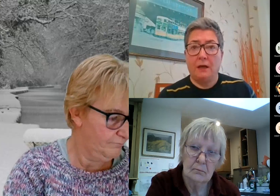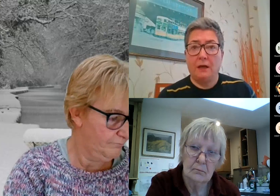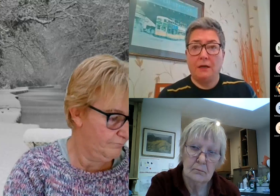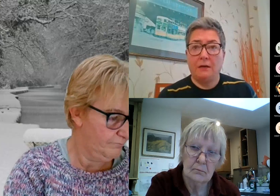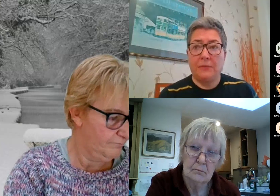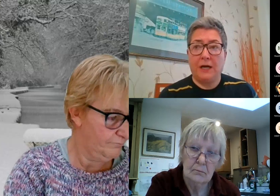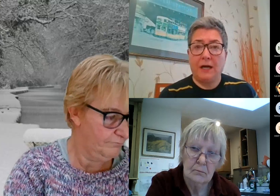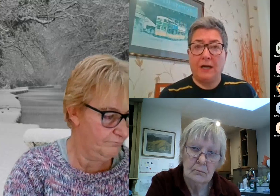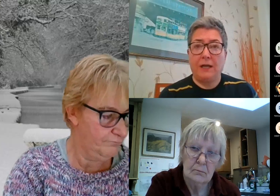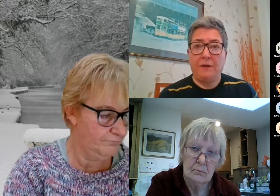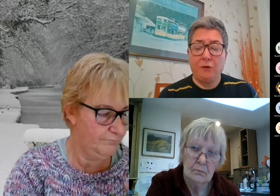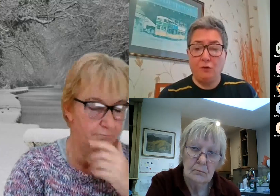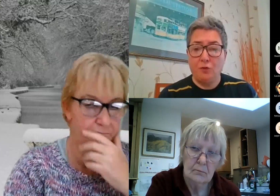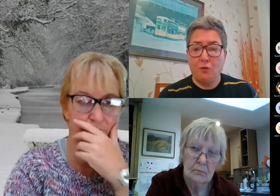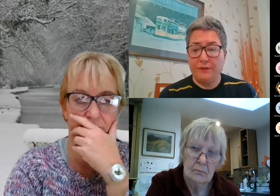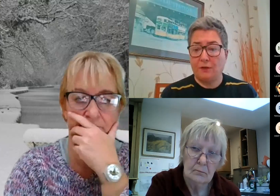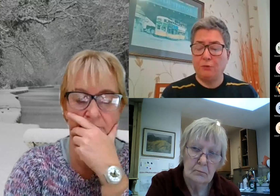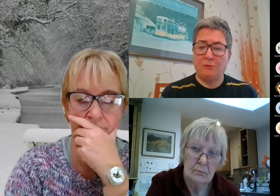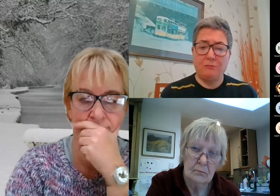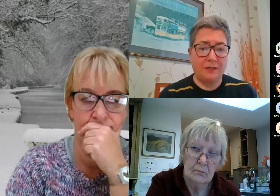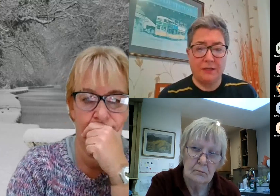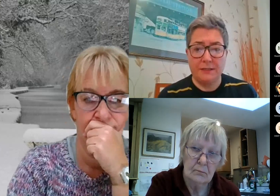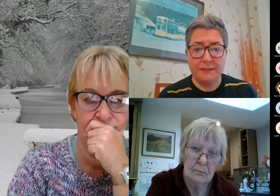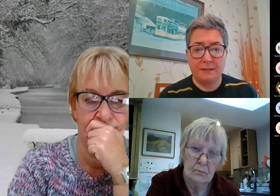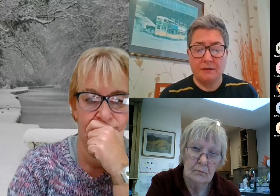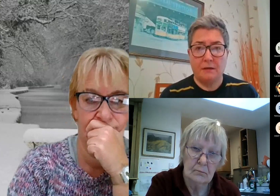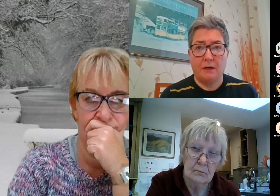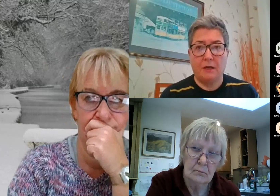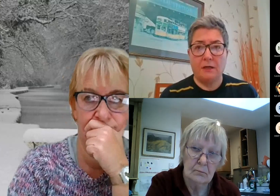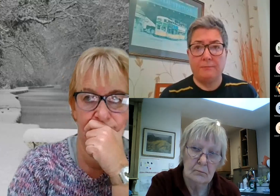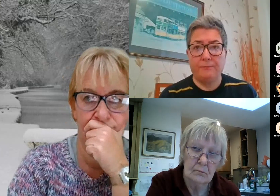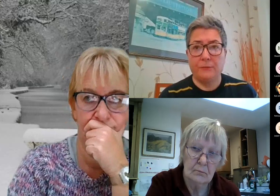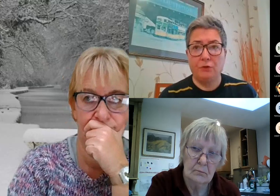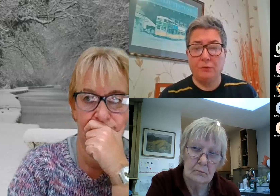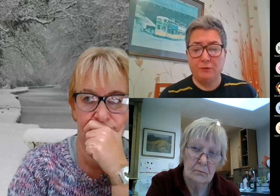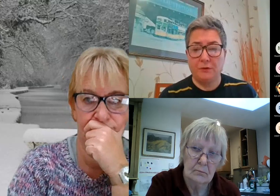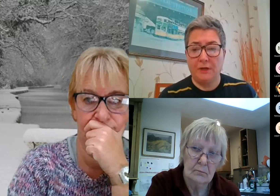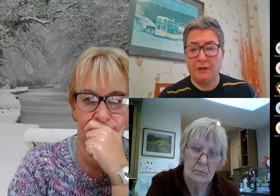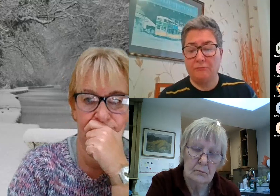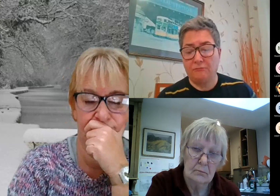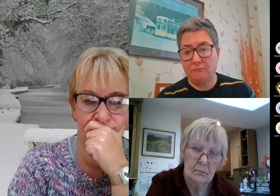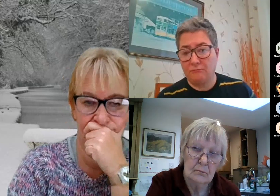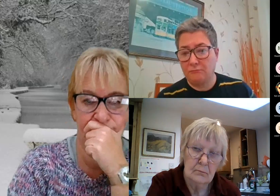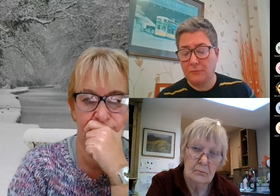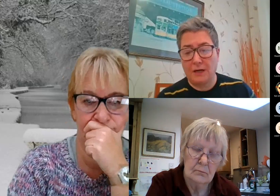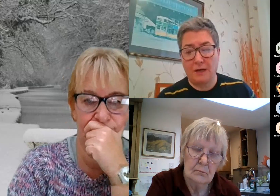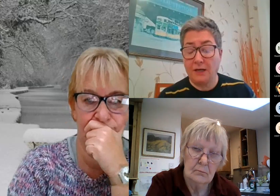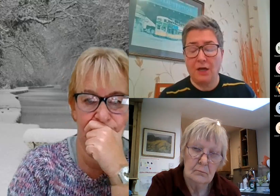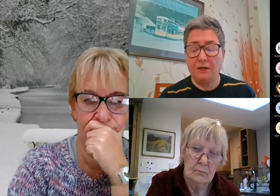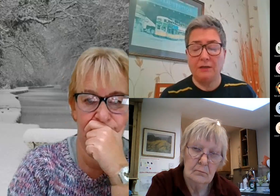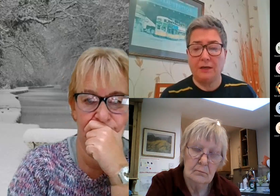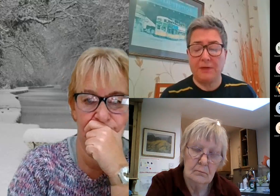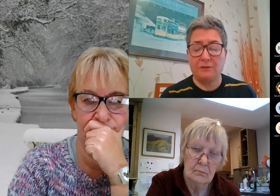case. If you know what the subject matter is, you would.